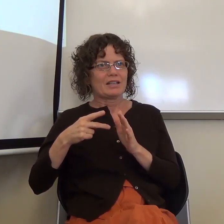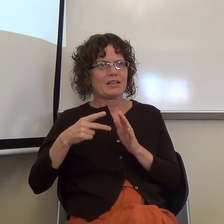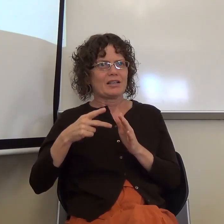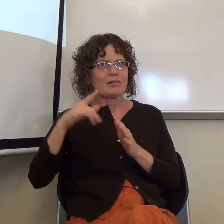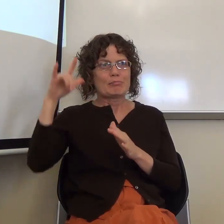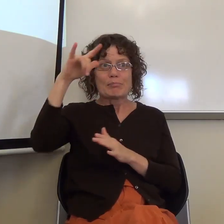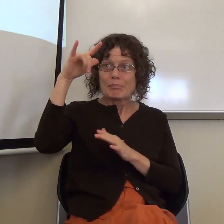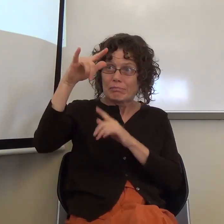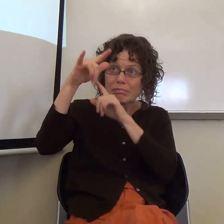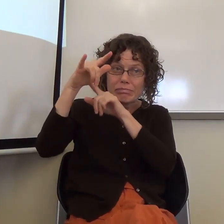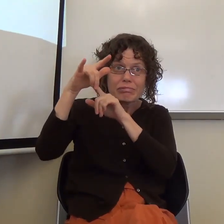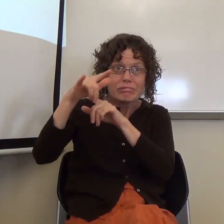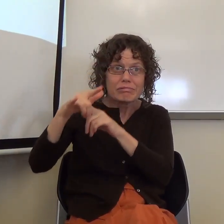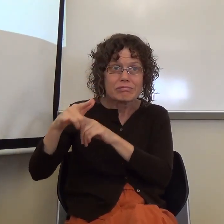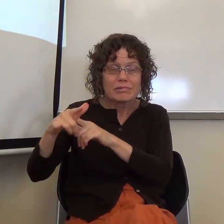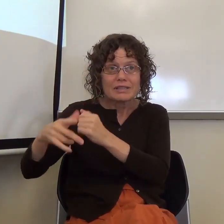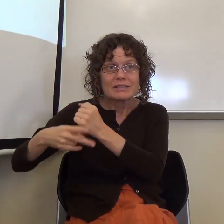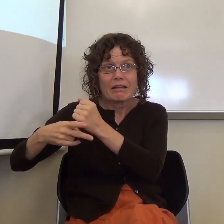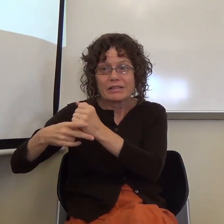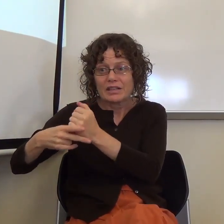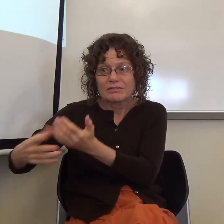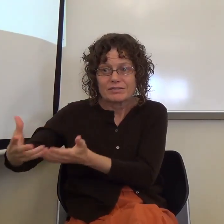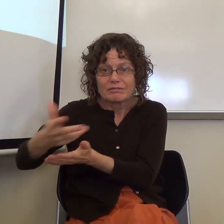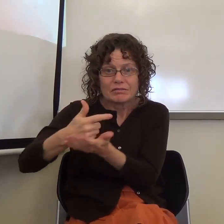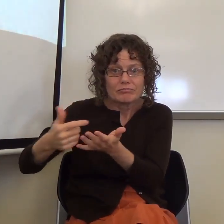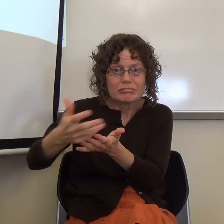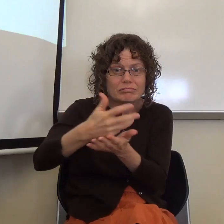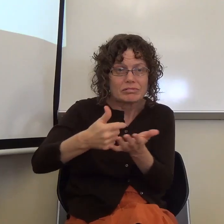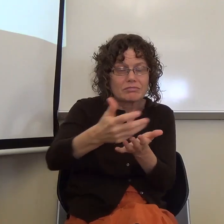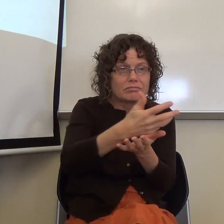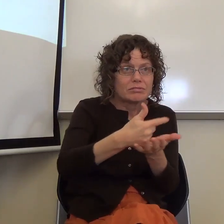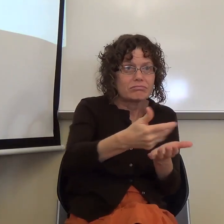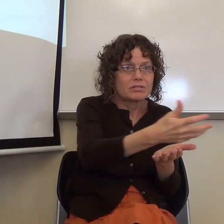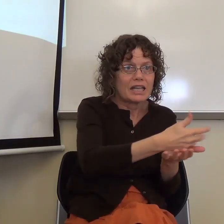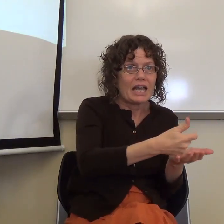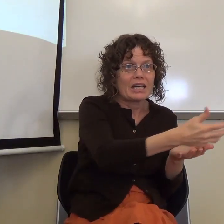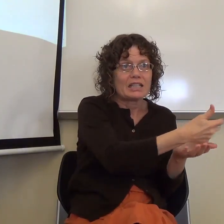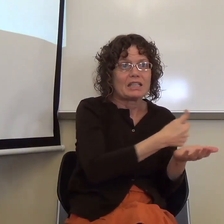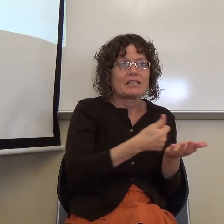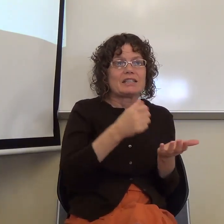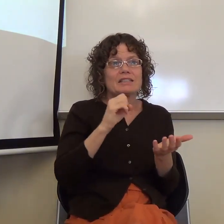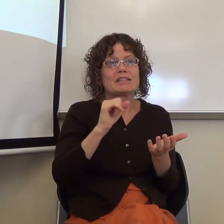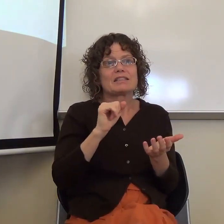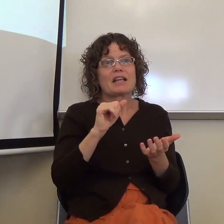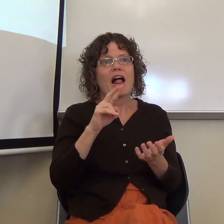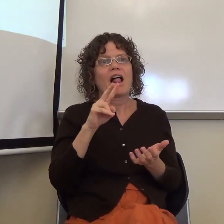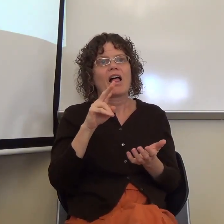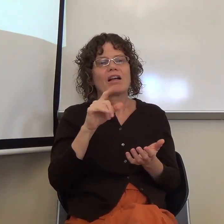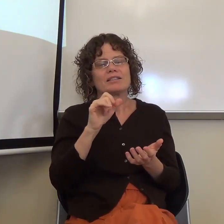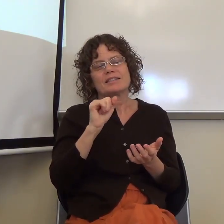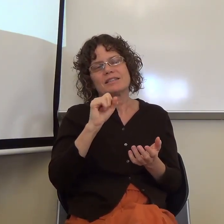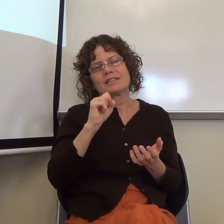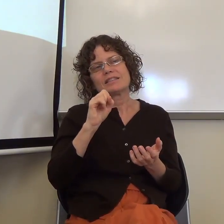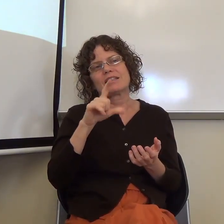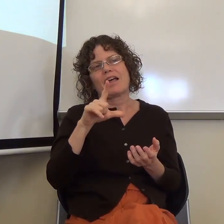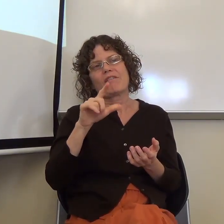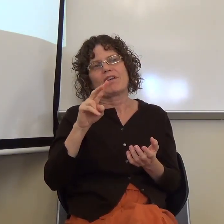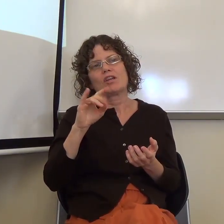It comes from save, salvation. It comes from saving. Okay. The investigators found